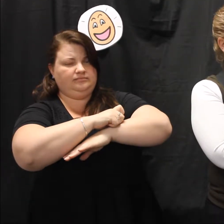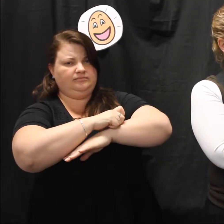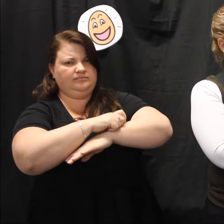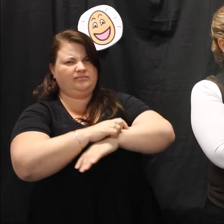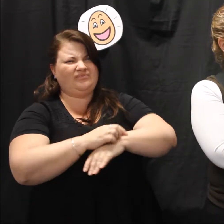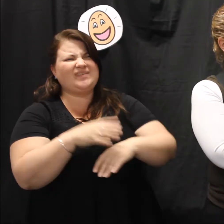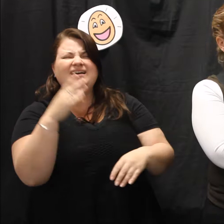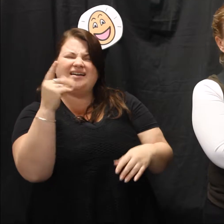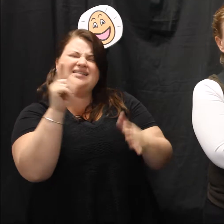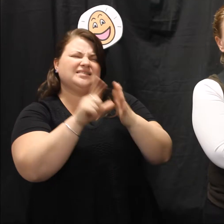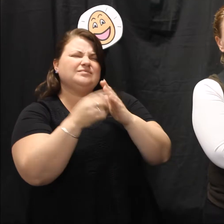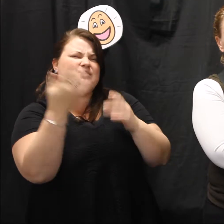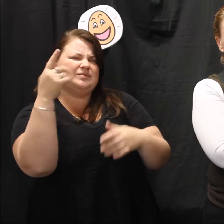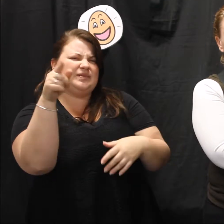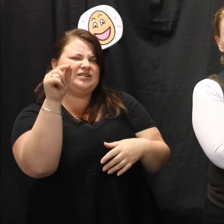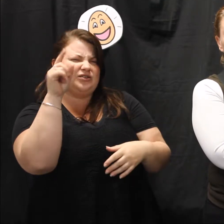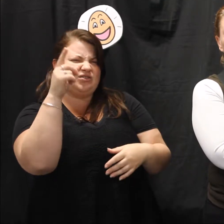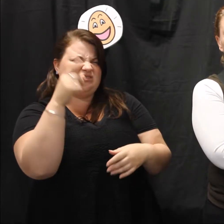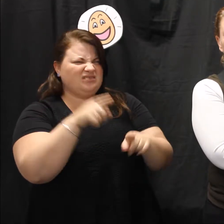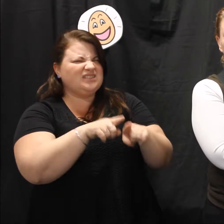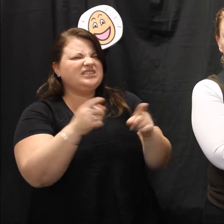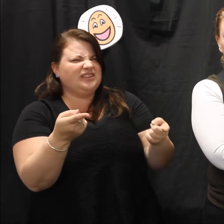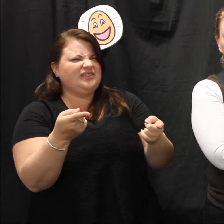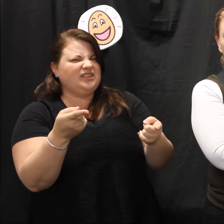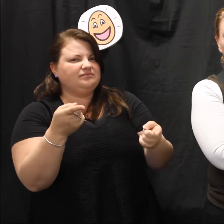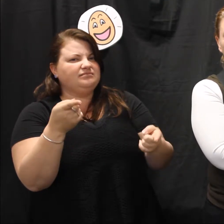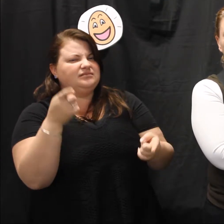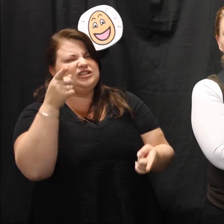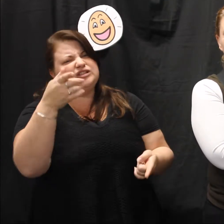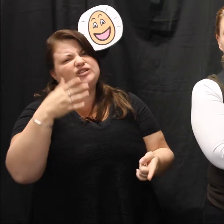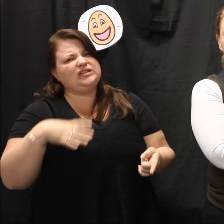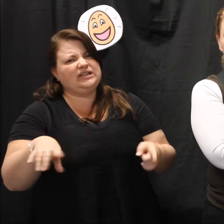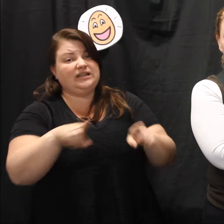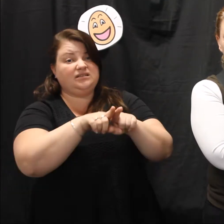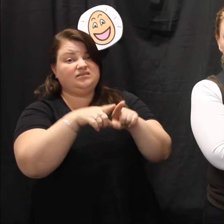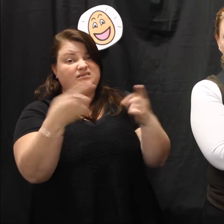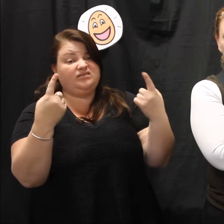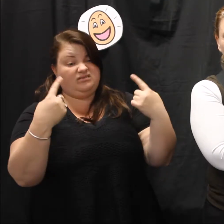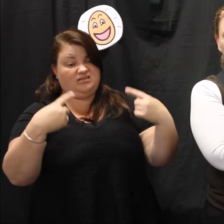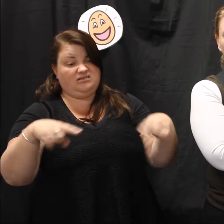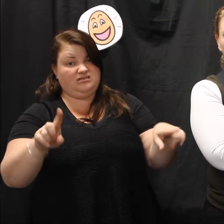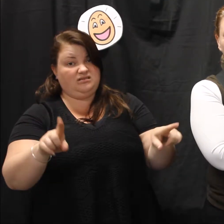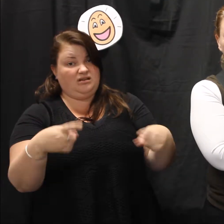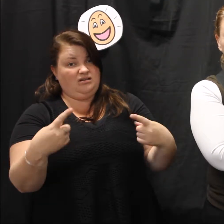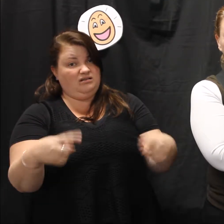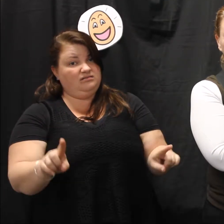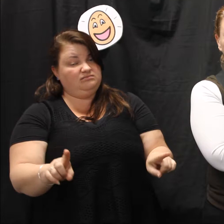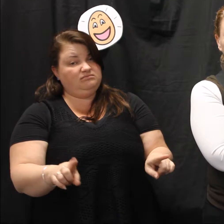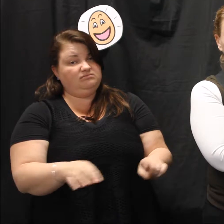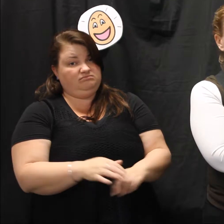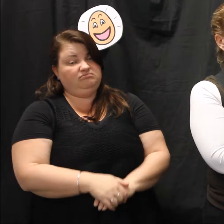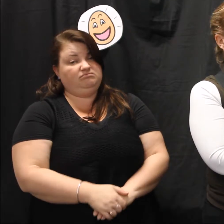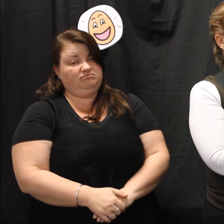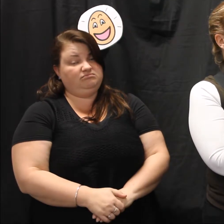you're different, you need a different song."